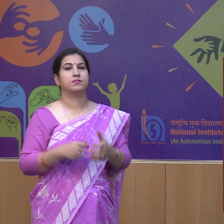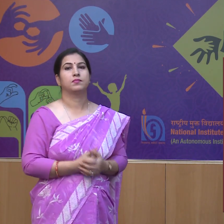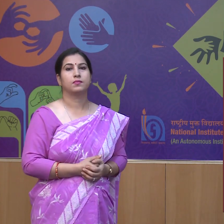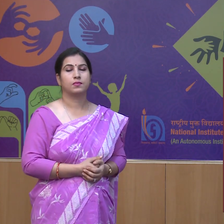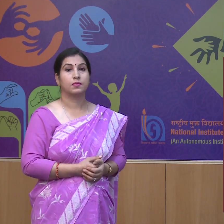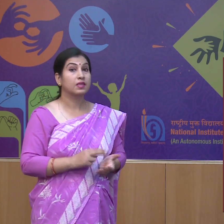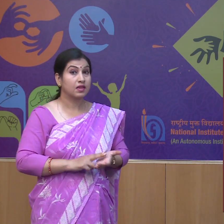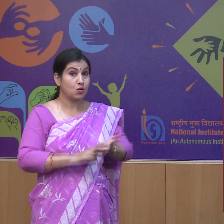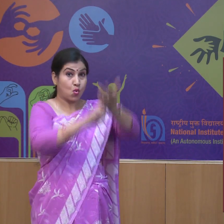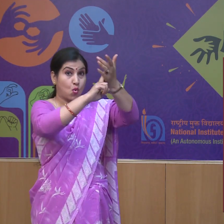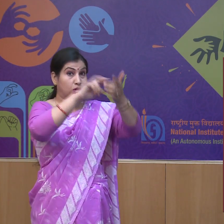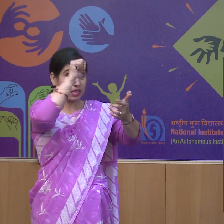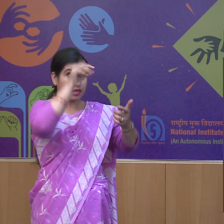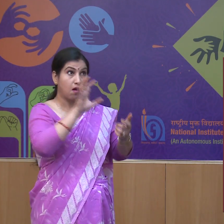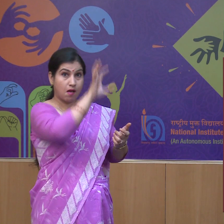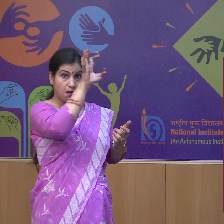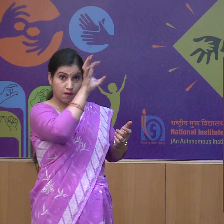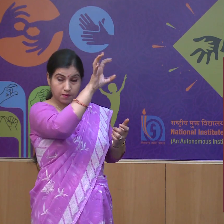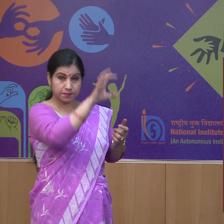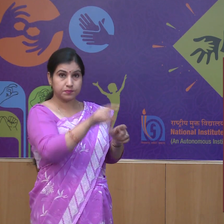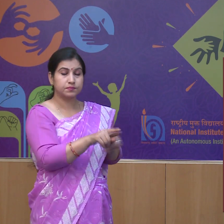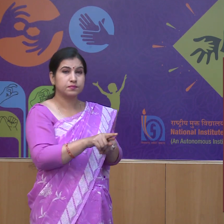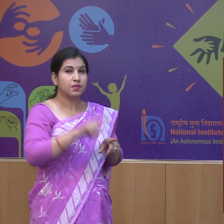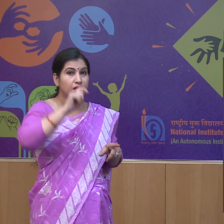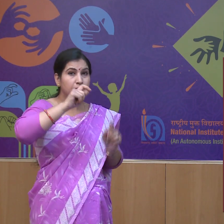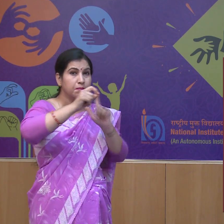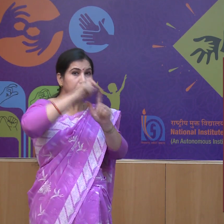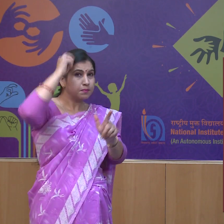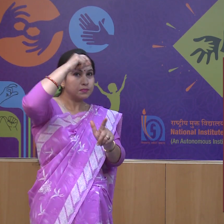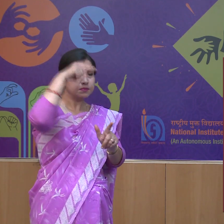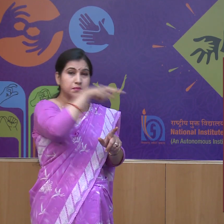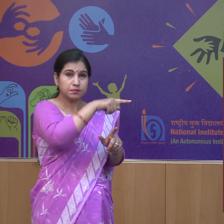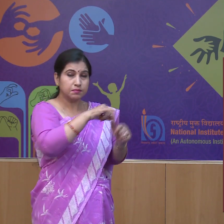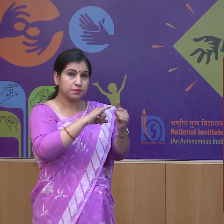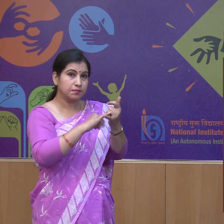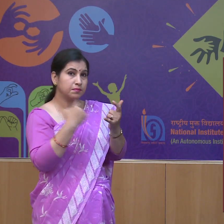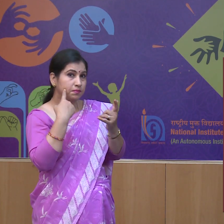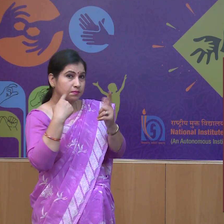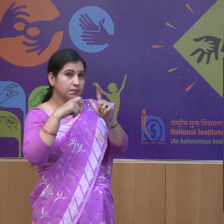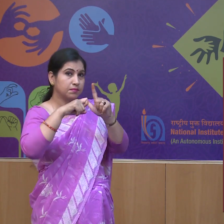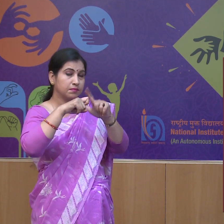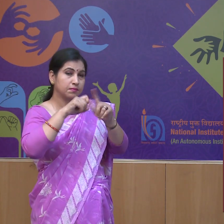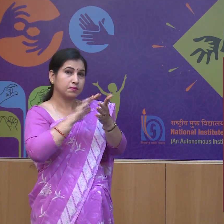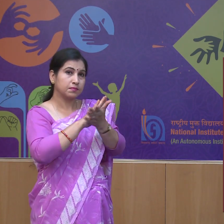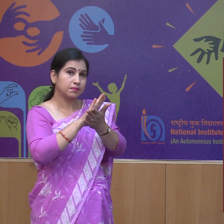In northern India, the Sikhs became an important